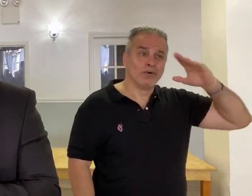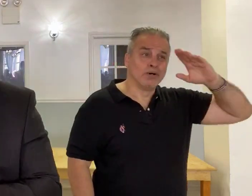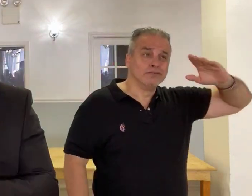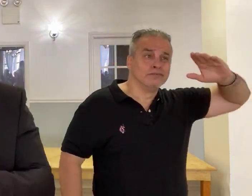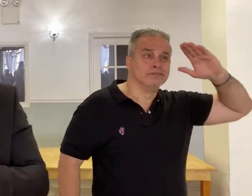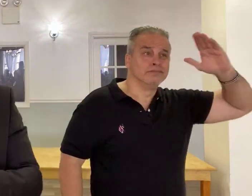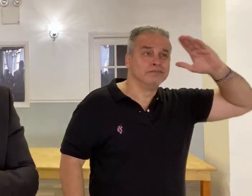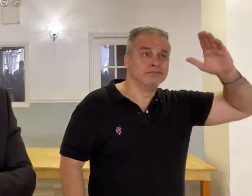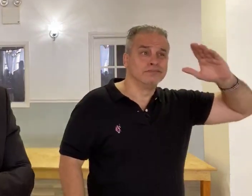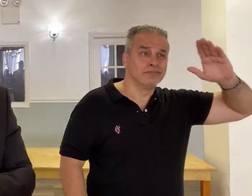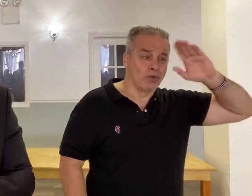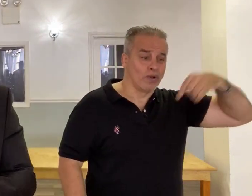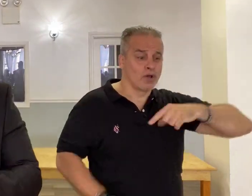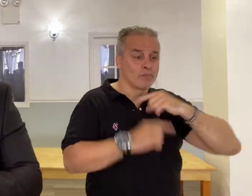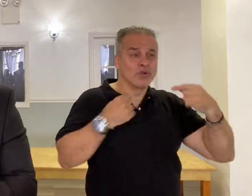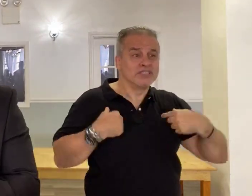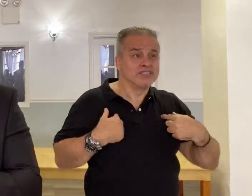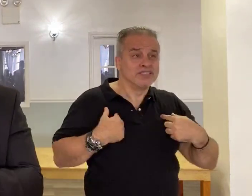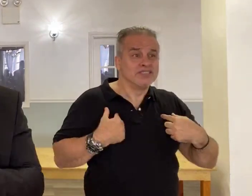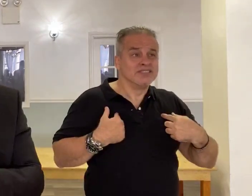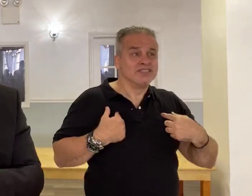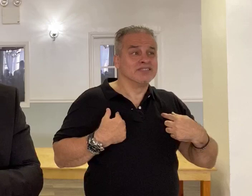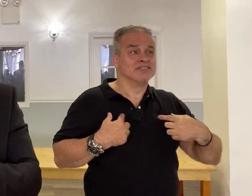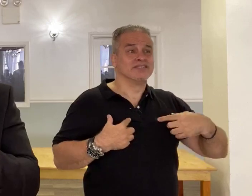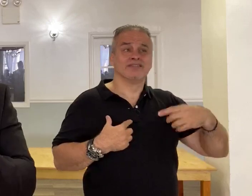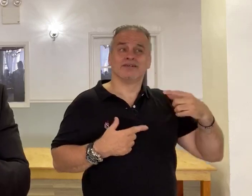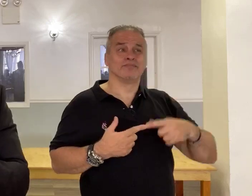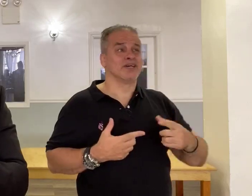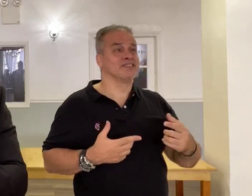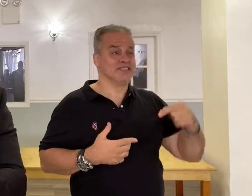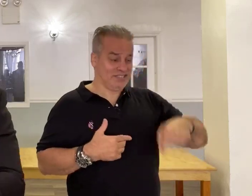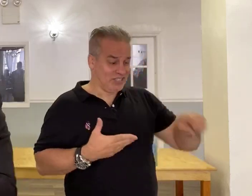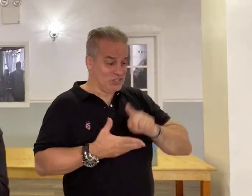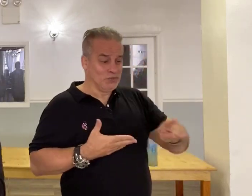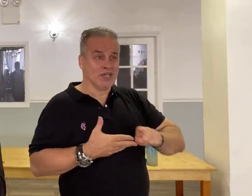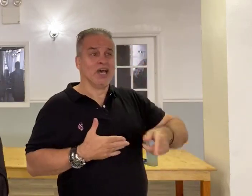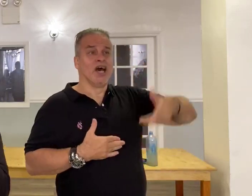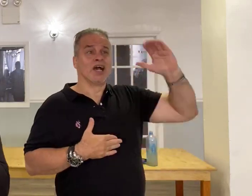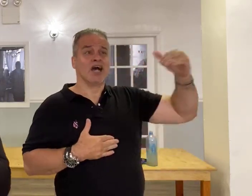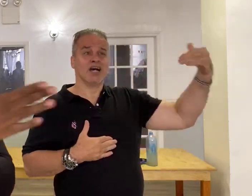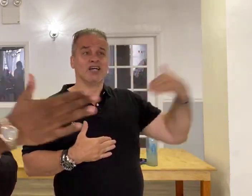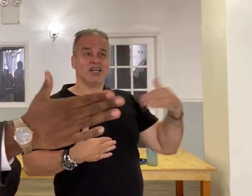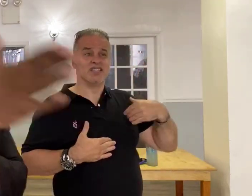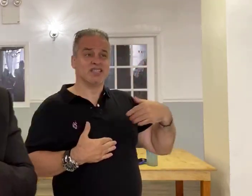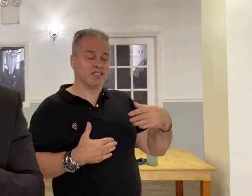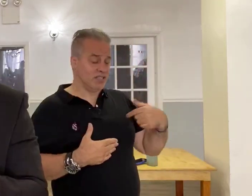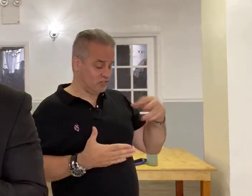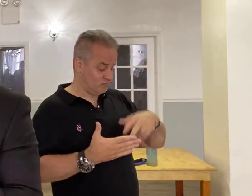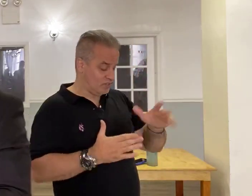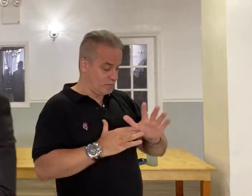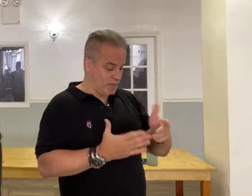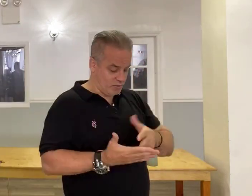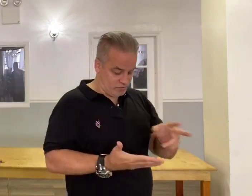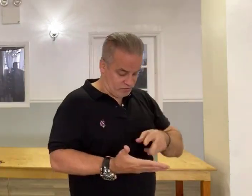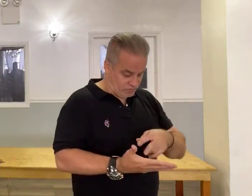preach about this. But this week, the Lord said, aha, there it is. I'm like, really, Lord? He says, yes. I don't know who I'm speaking to this morning. This